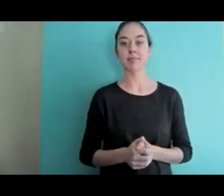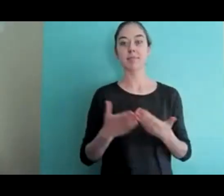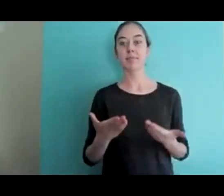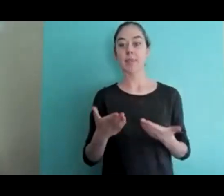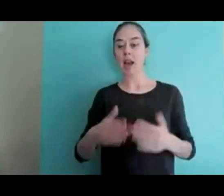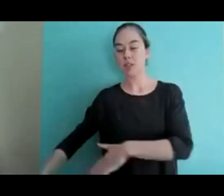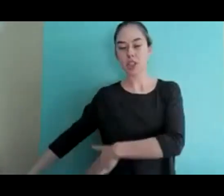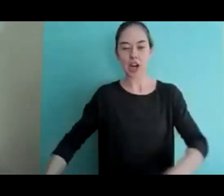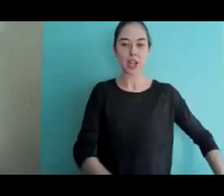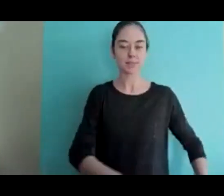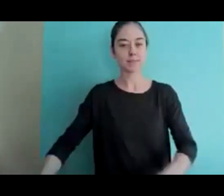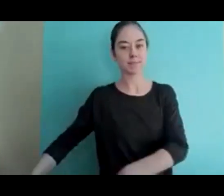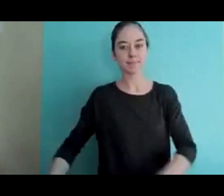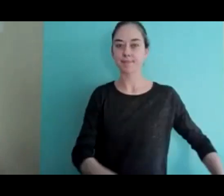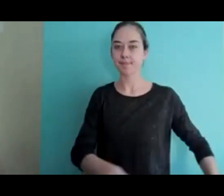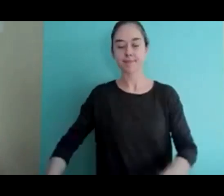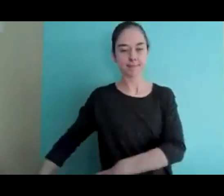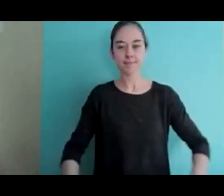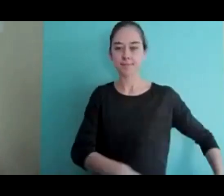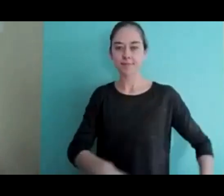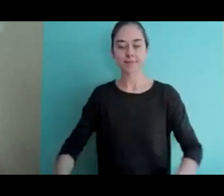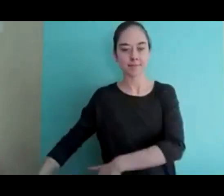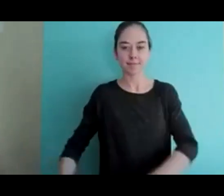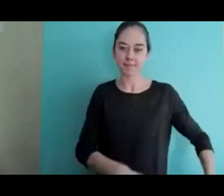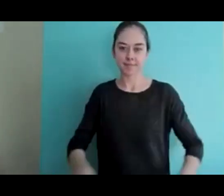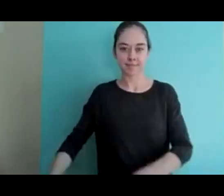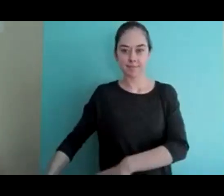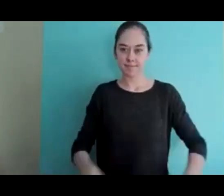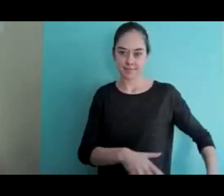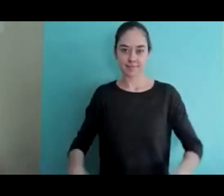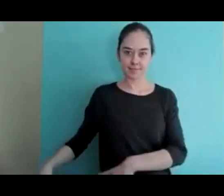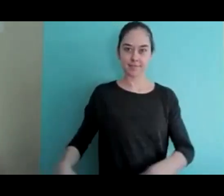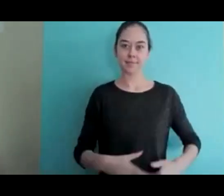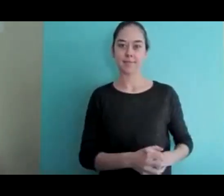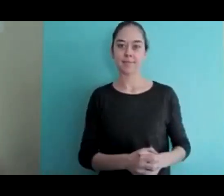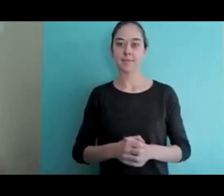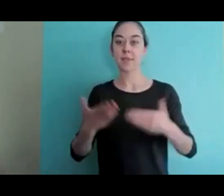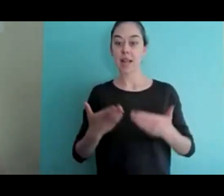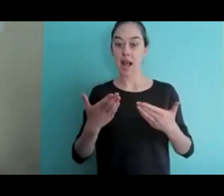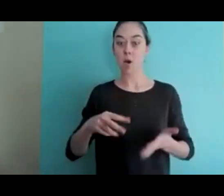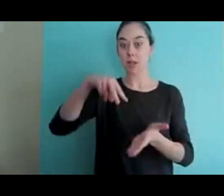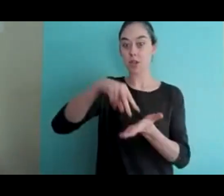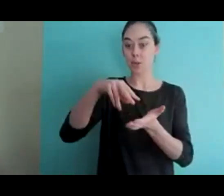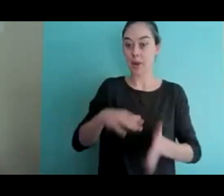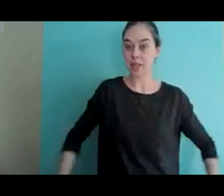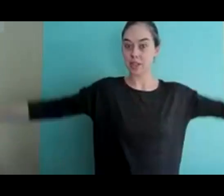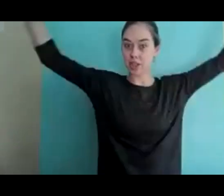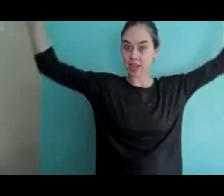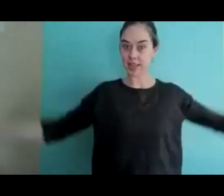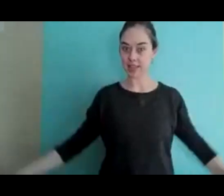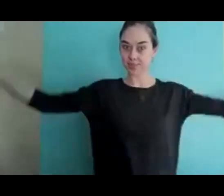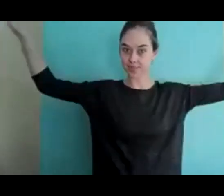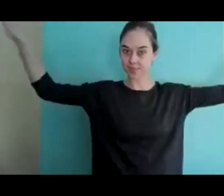And shake it. Shake it out. Shake it, shake it, shake it out. Very good. Okay, jumping jacks. Let's go.